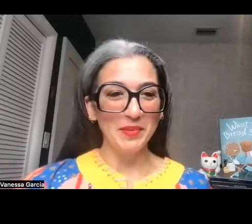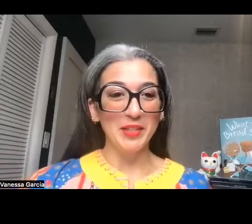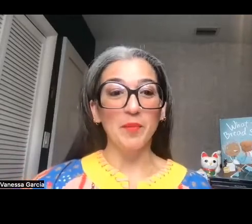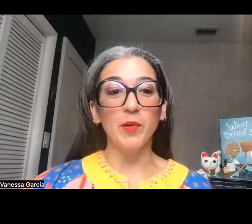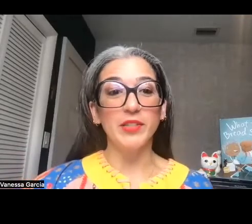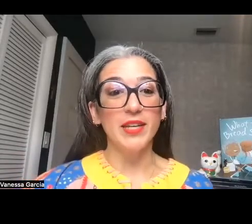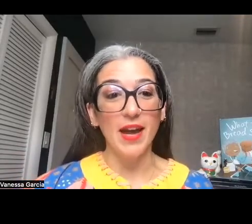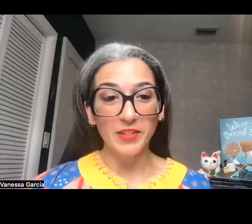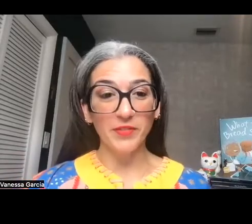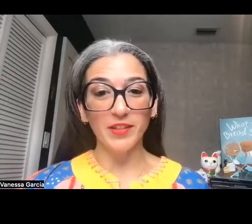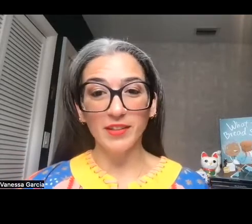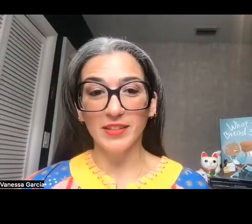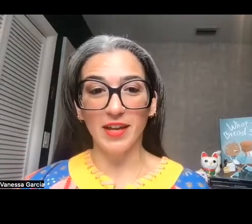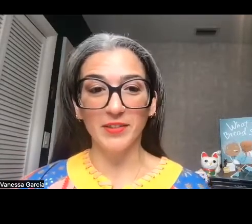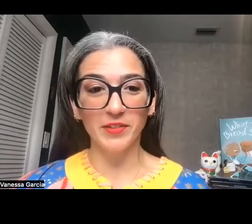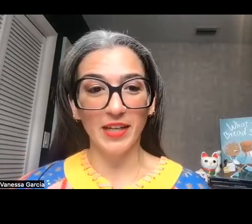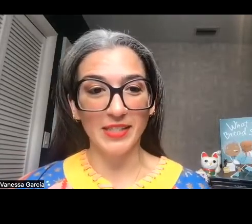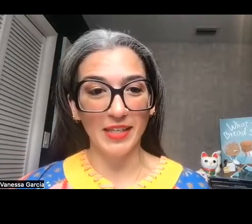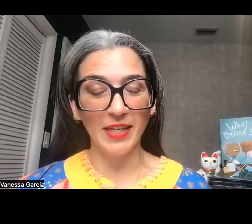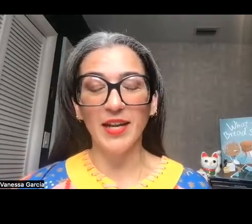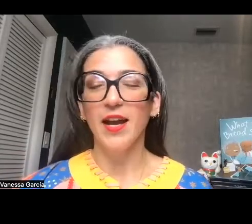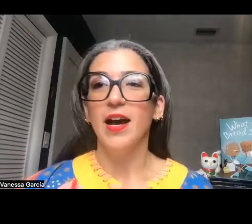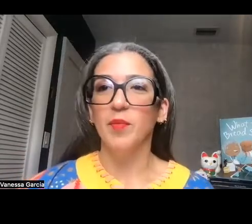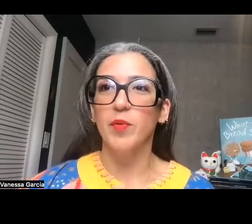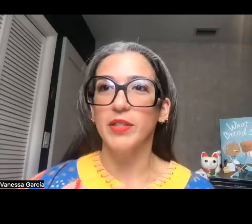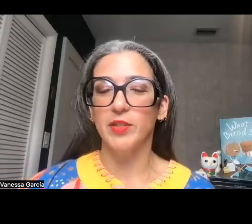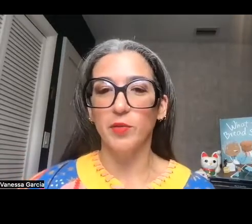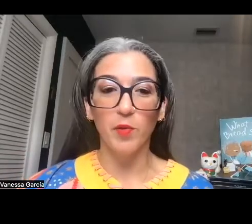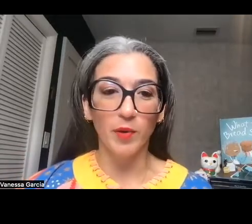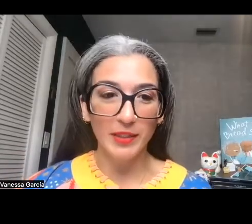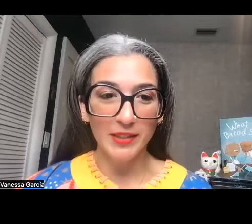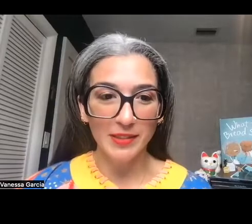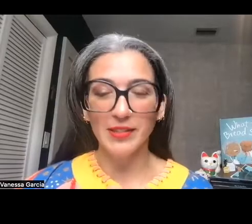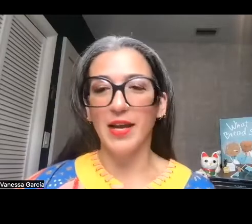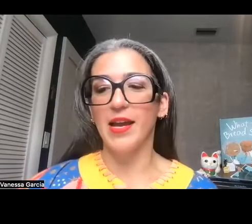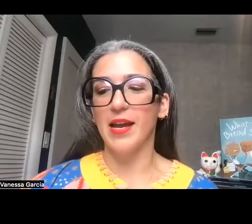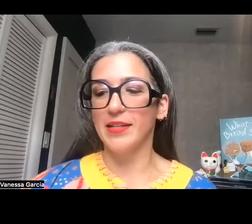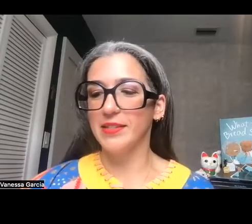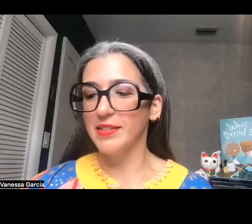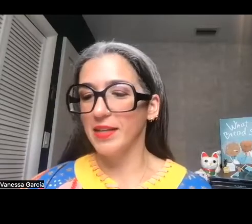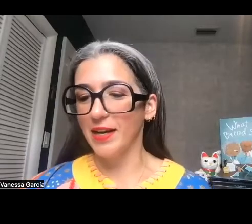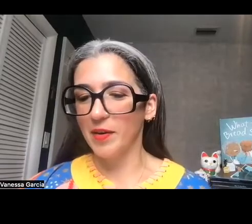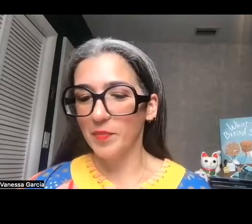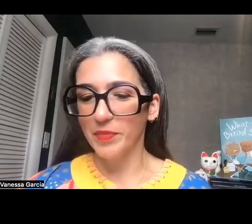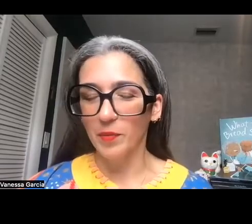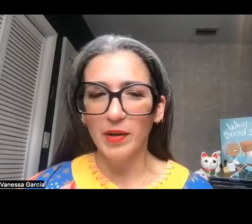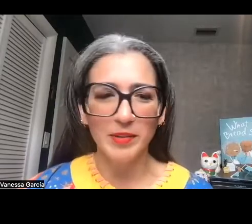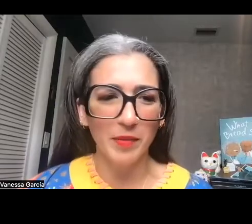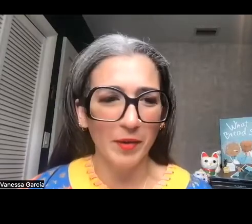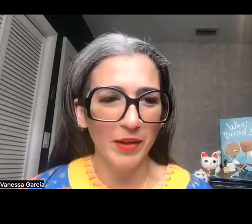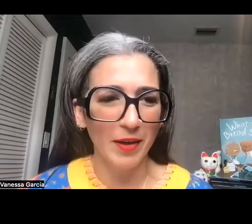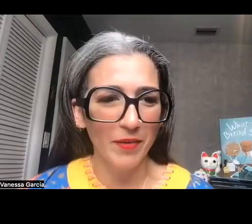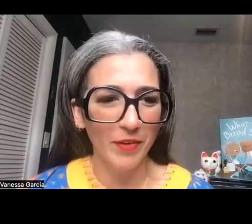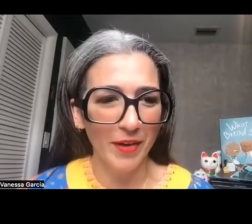coming to Michigan. I'm going to Nashville, Tennessee. I'm going to New Orleans. And where else